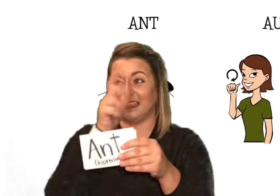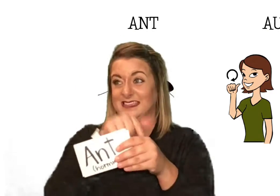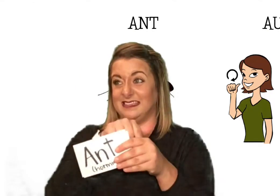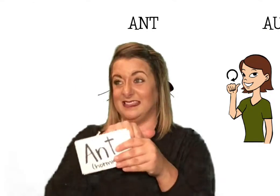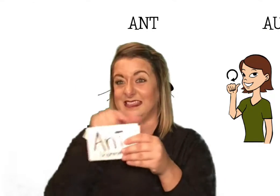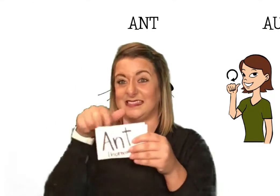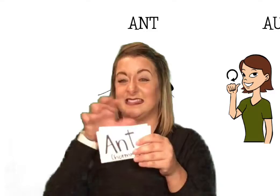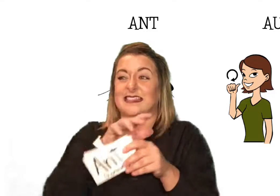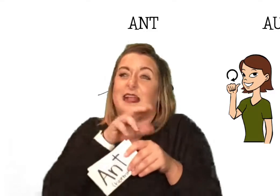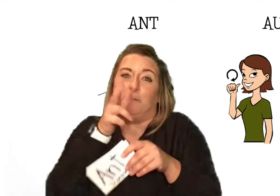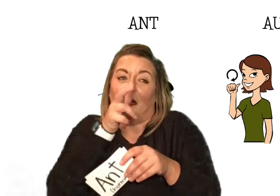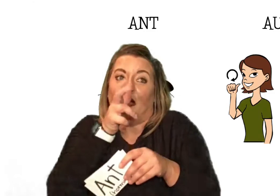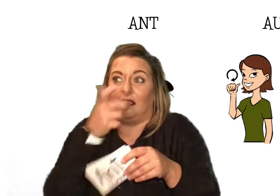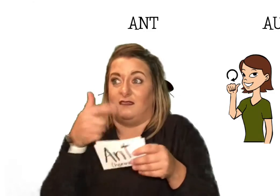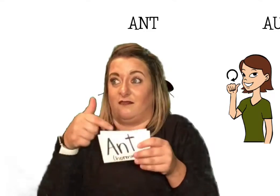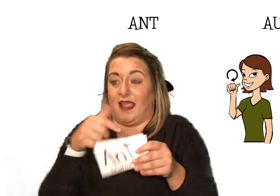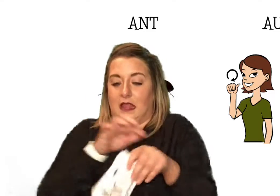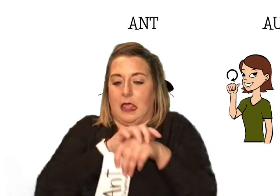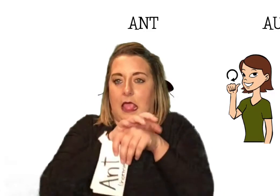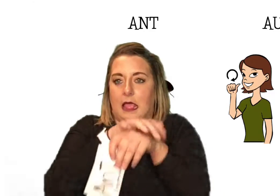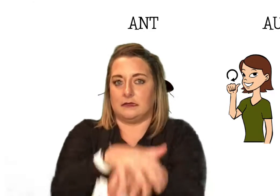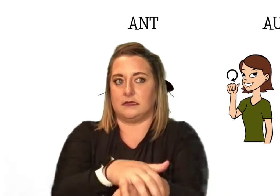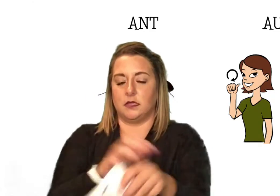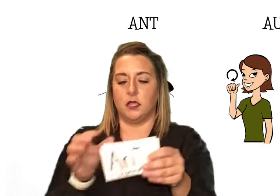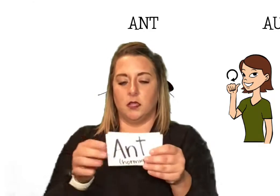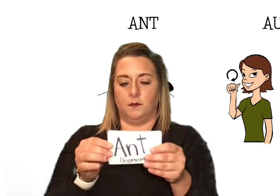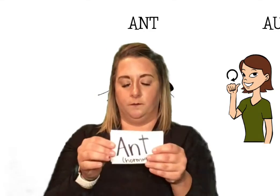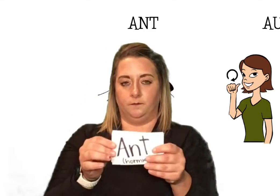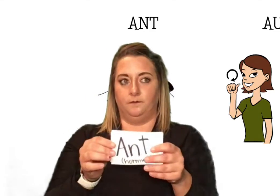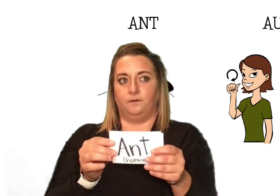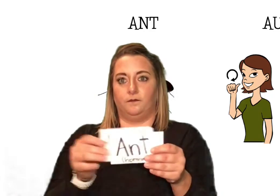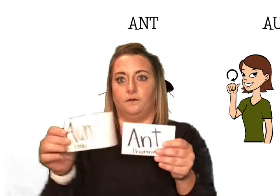ant, that's like a bug, right? Ant.